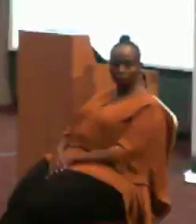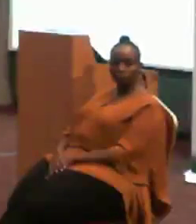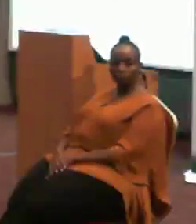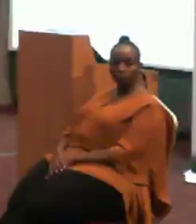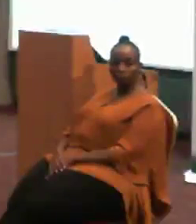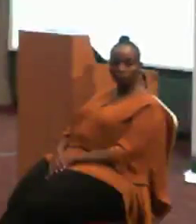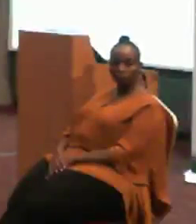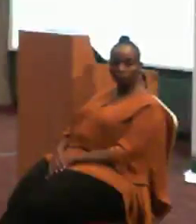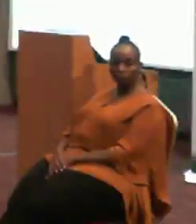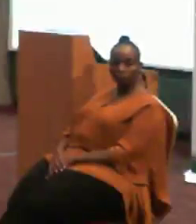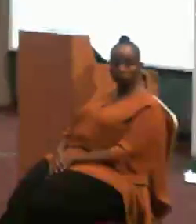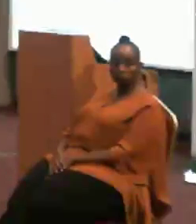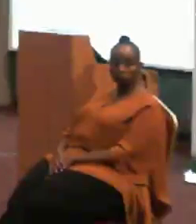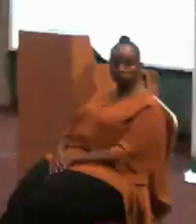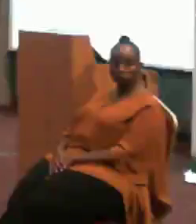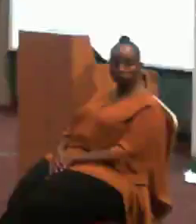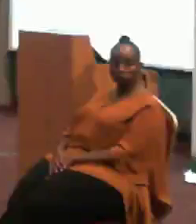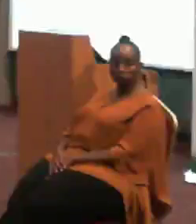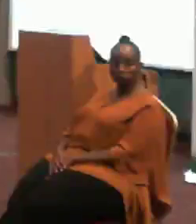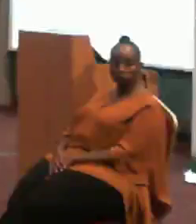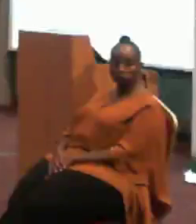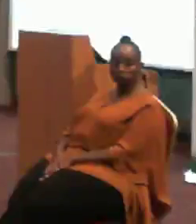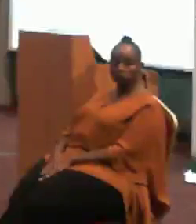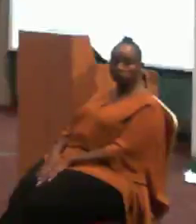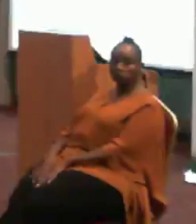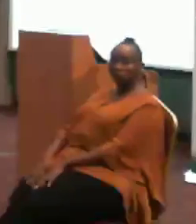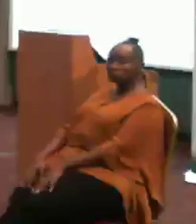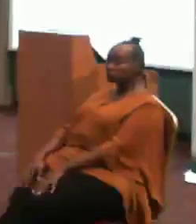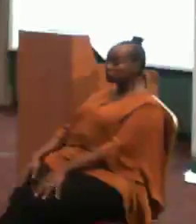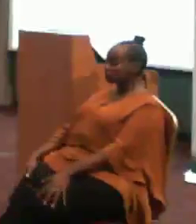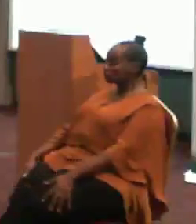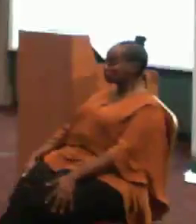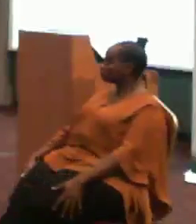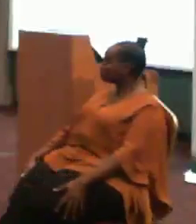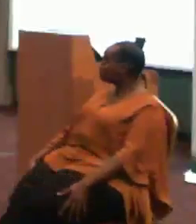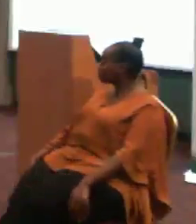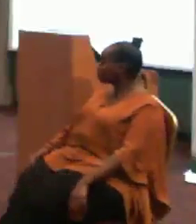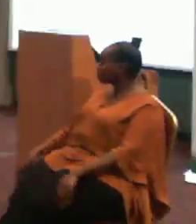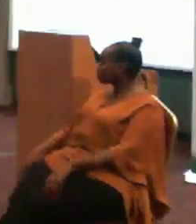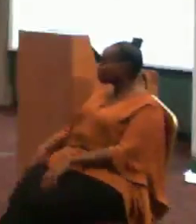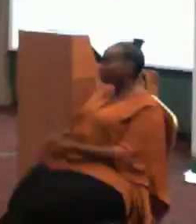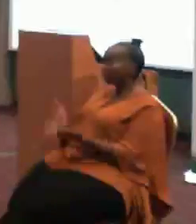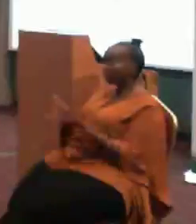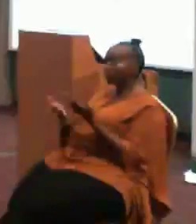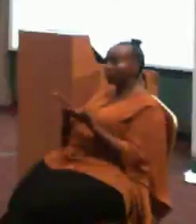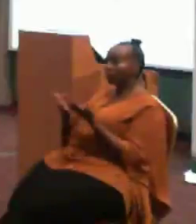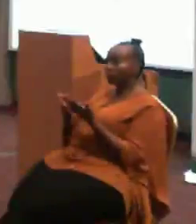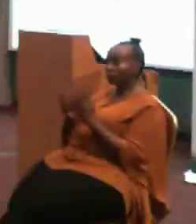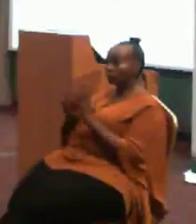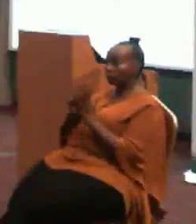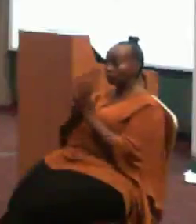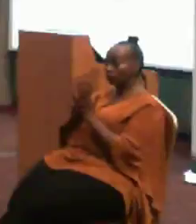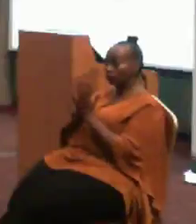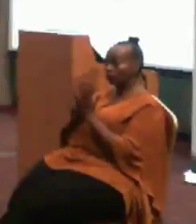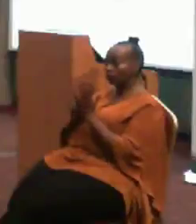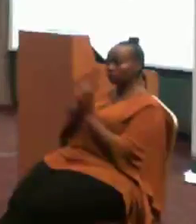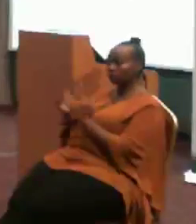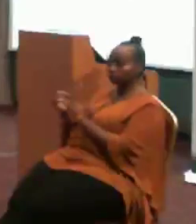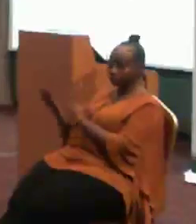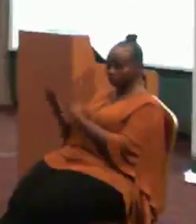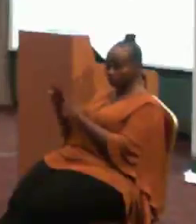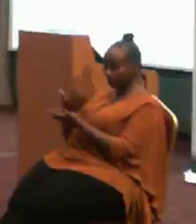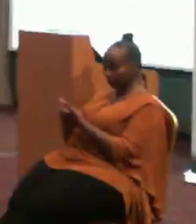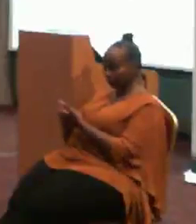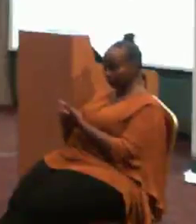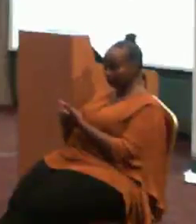I'll limit it to Soweto date, and maybe again come back to us in writing then. And maybe explain to